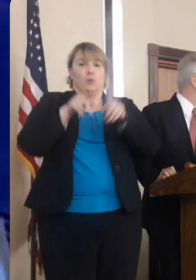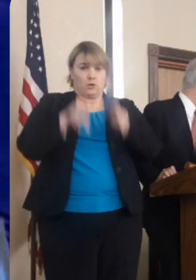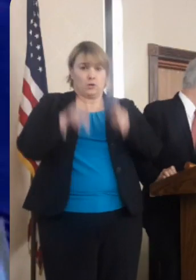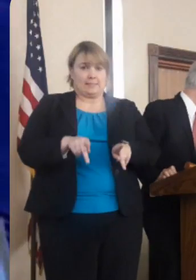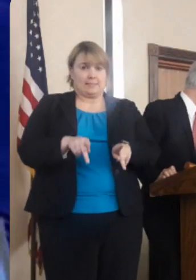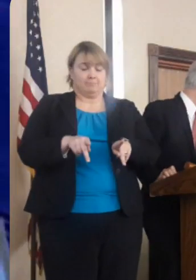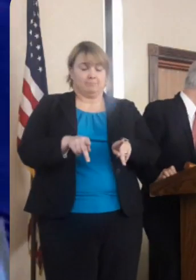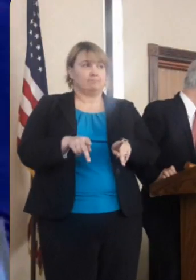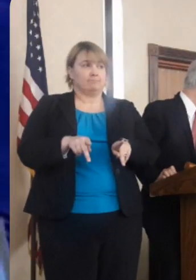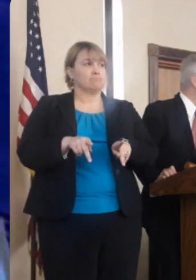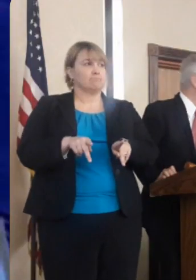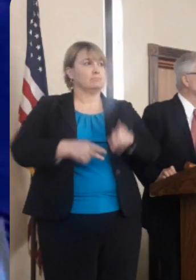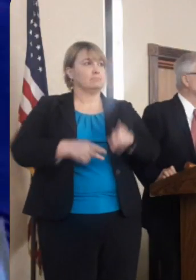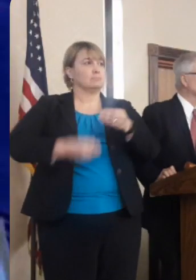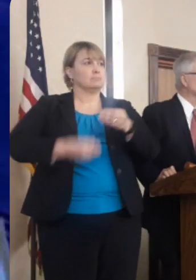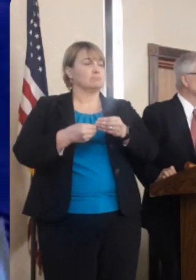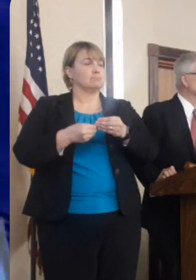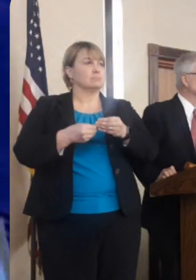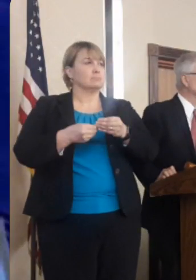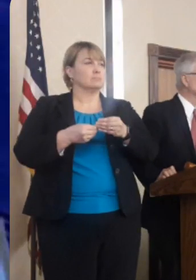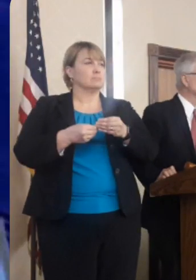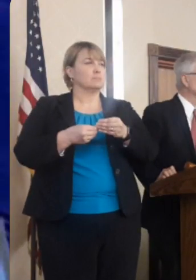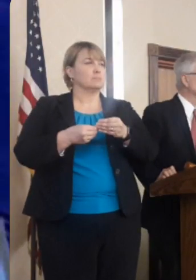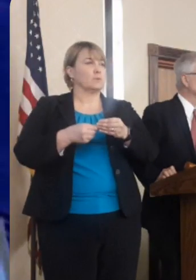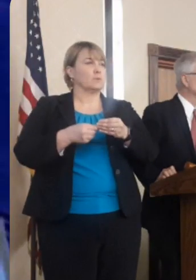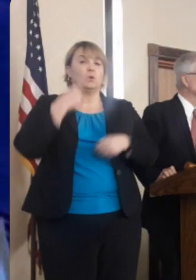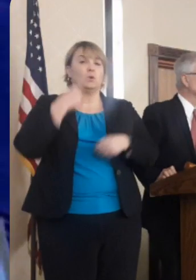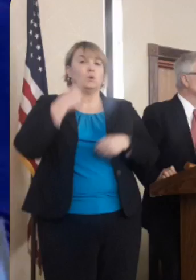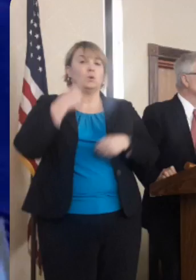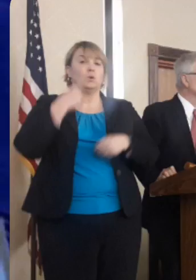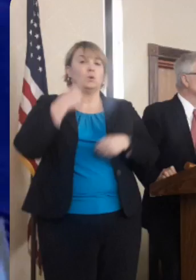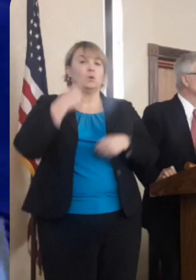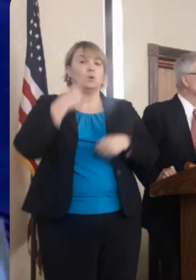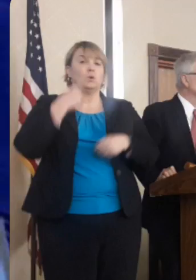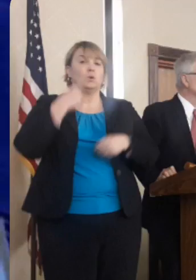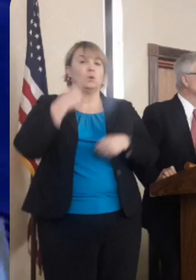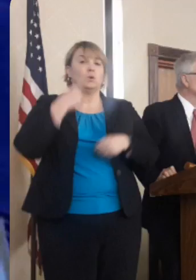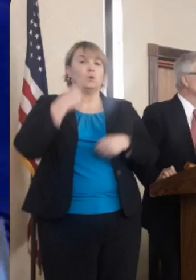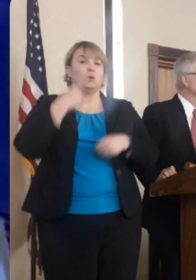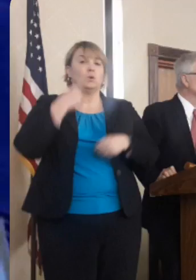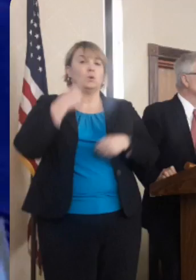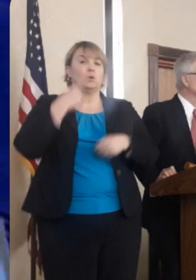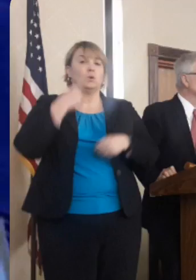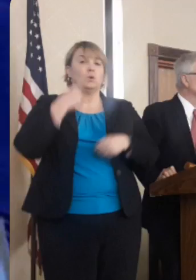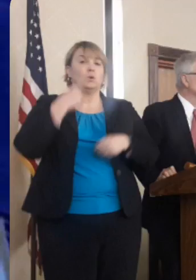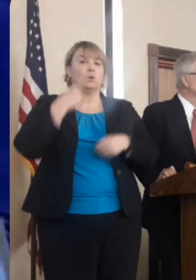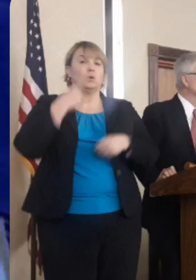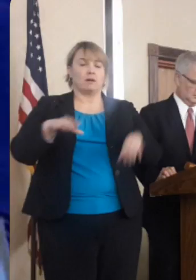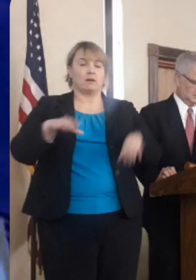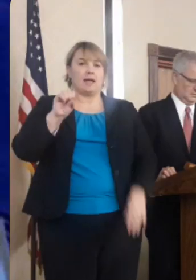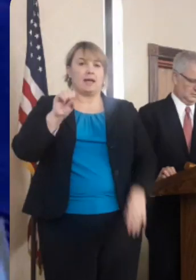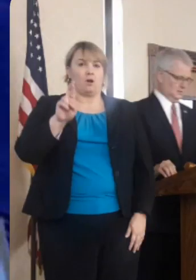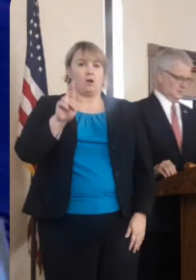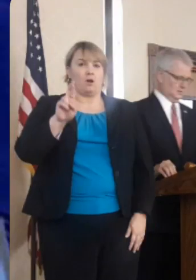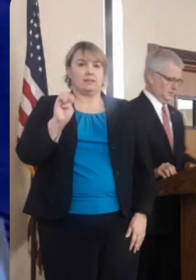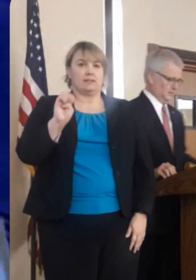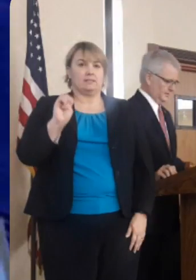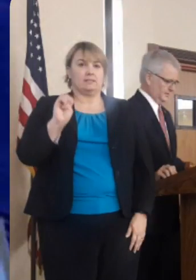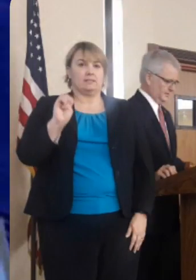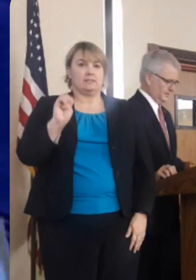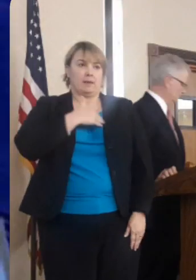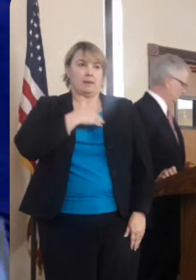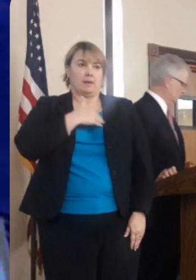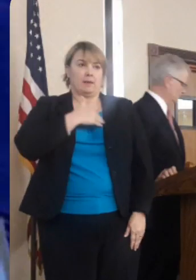add who is not an SREC member, and, oh, I'm sorry, the